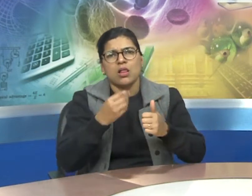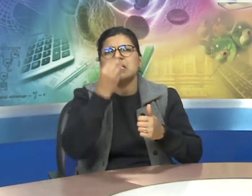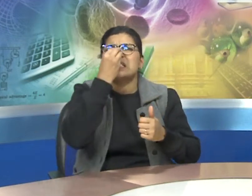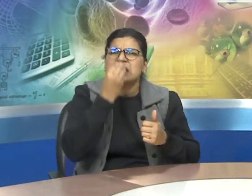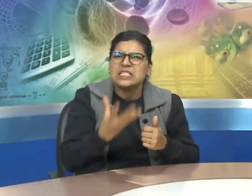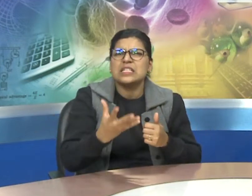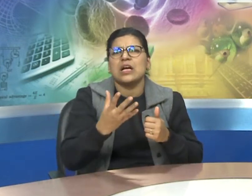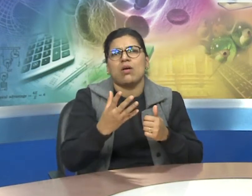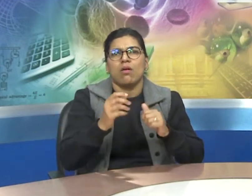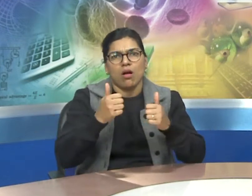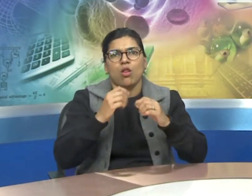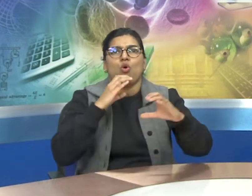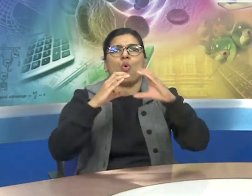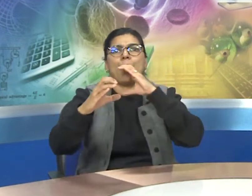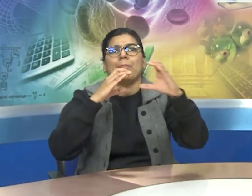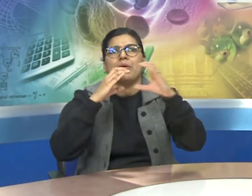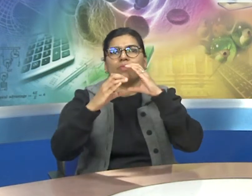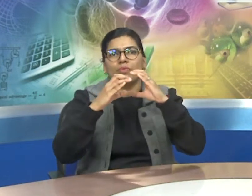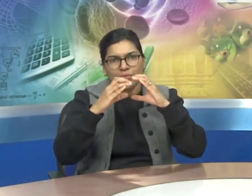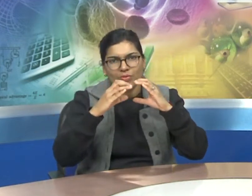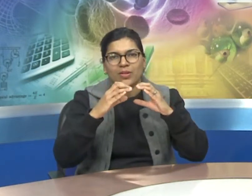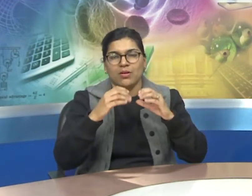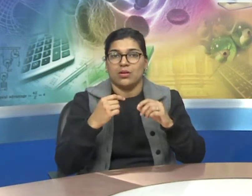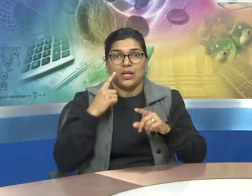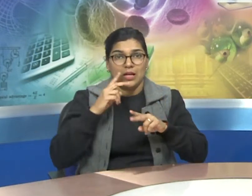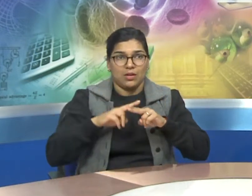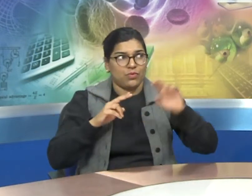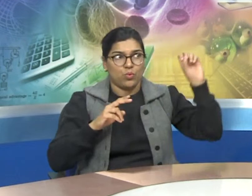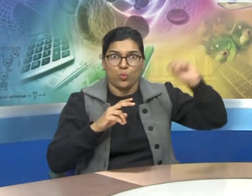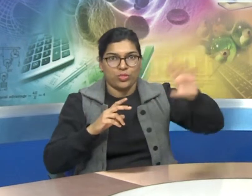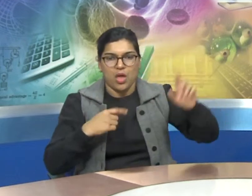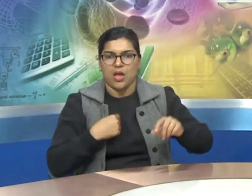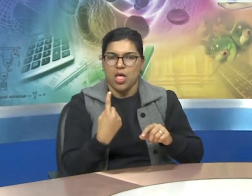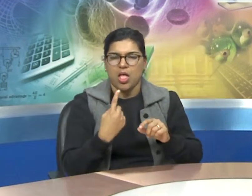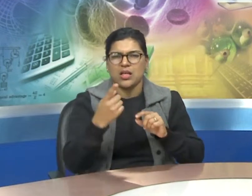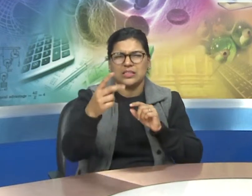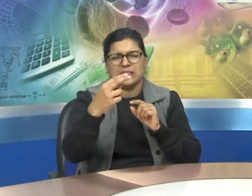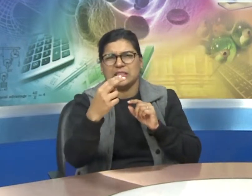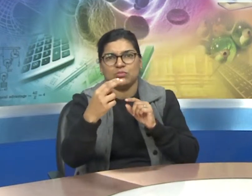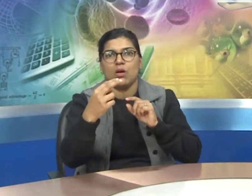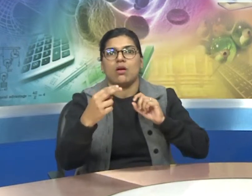in a simple, concise, and interesting manner.